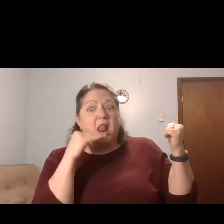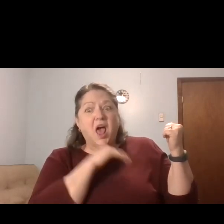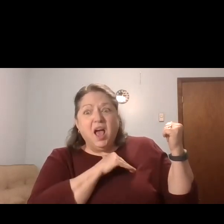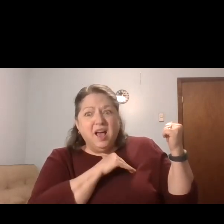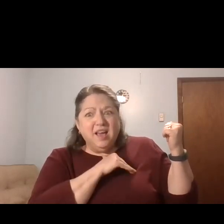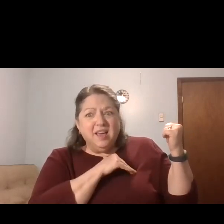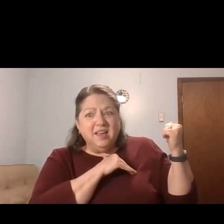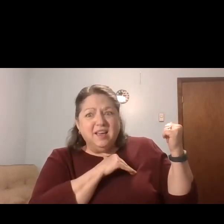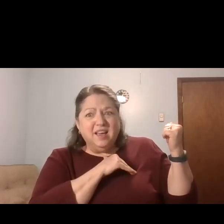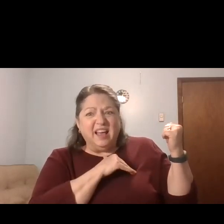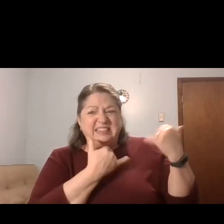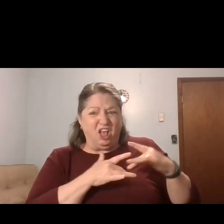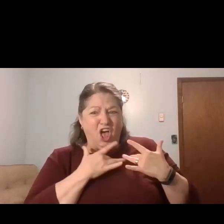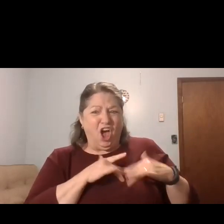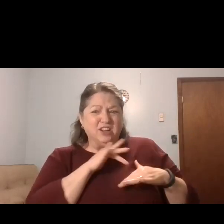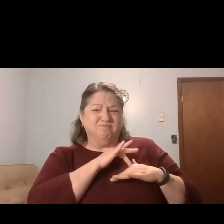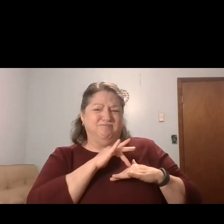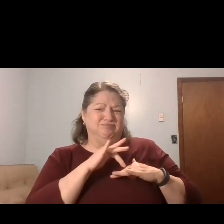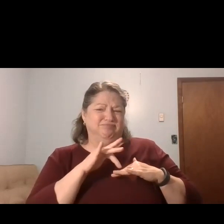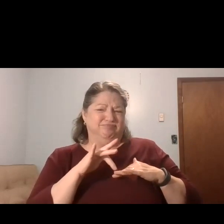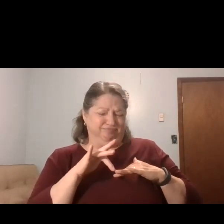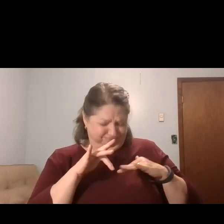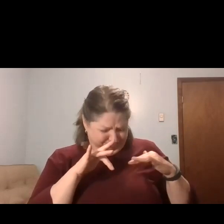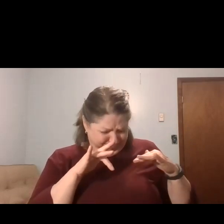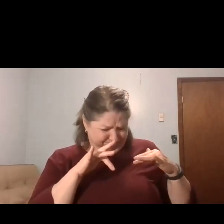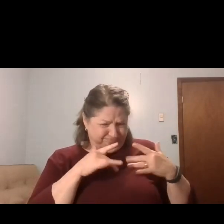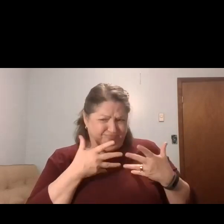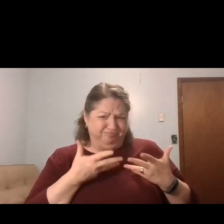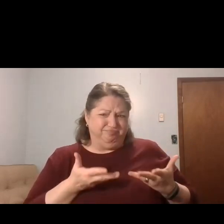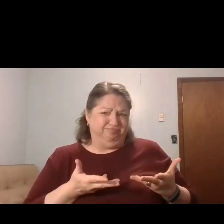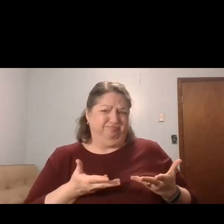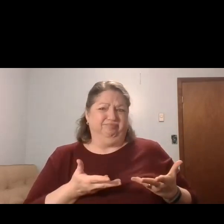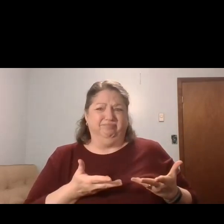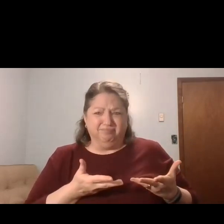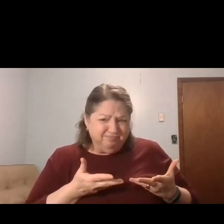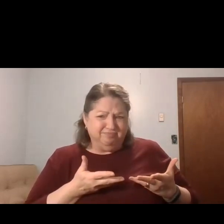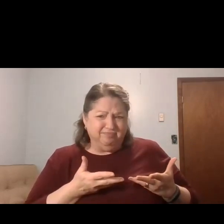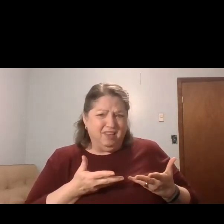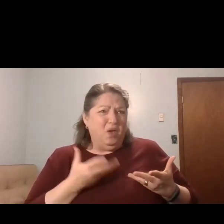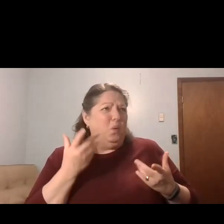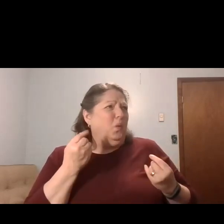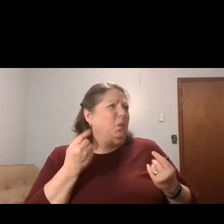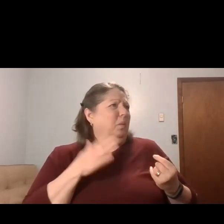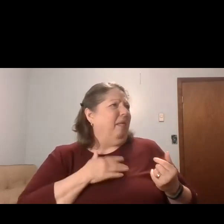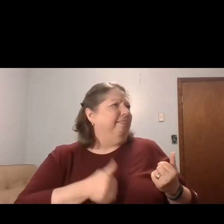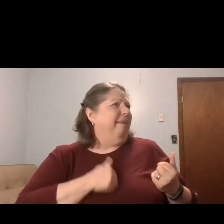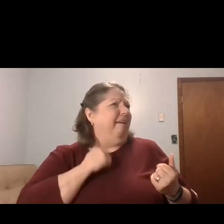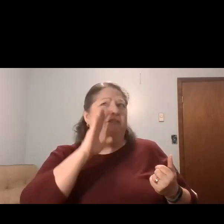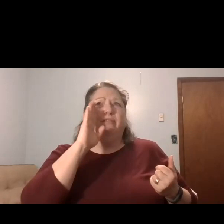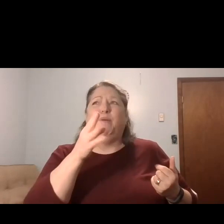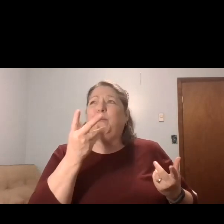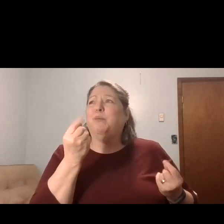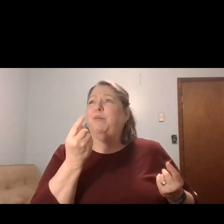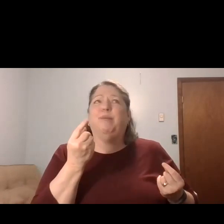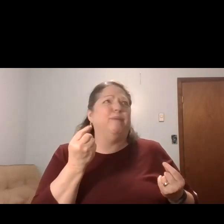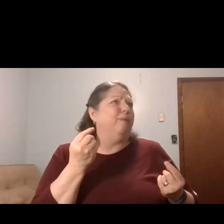void remains. The emptiness, the lack of fulfillment and purpose and direction in life remains there. It doesn't go away. It might